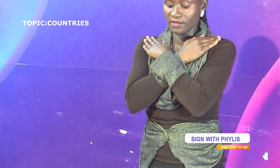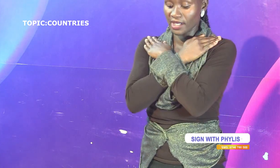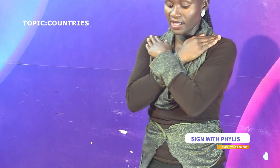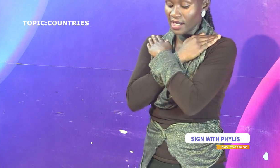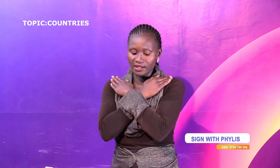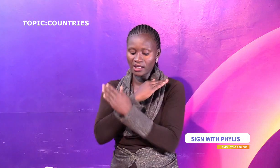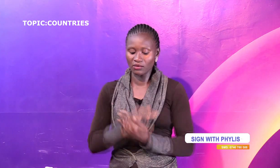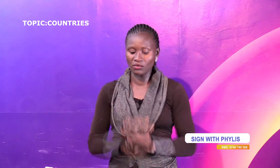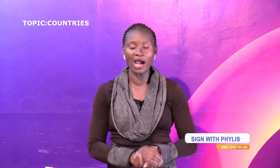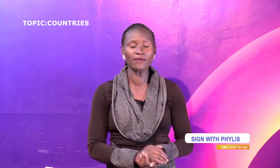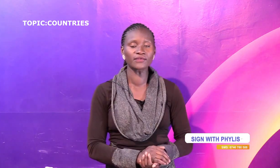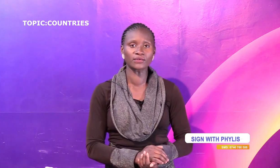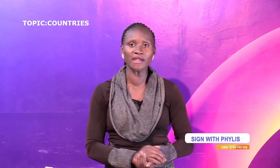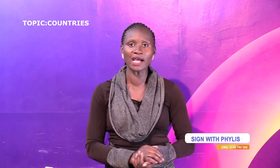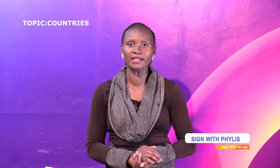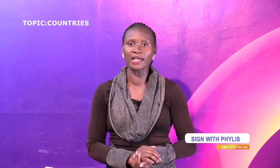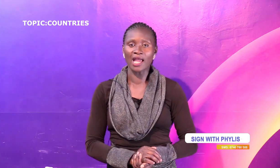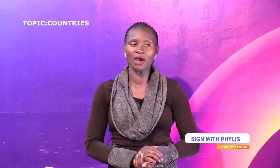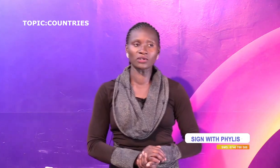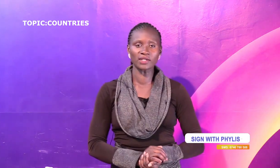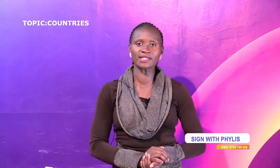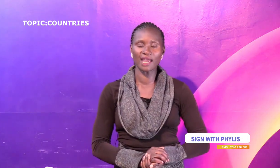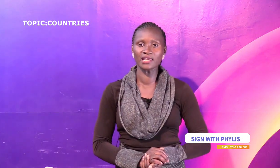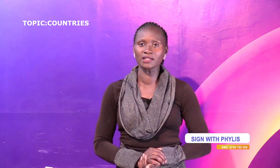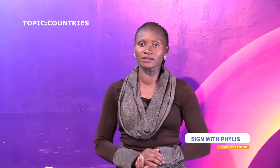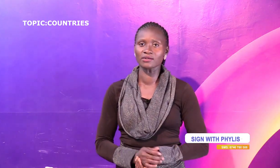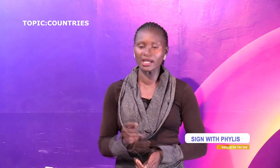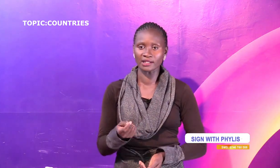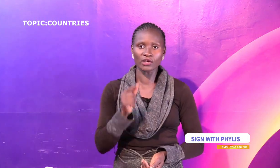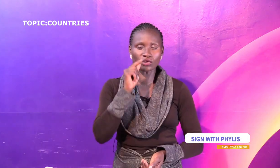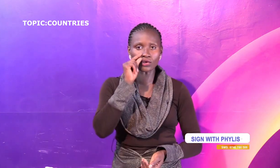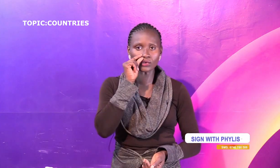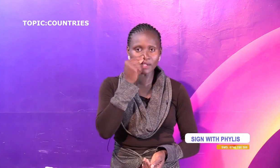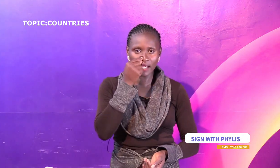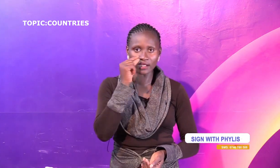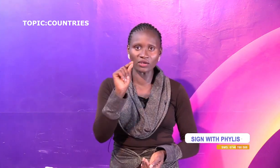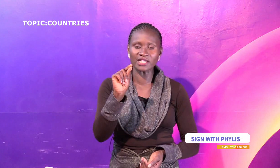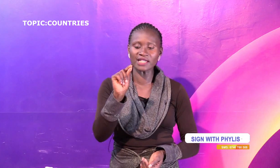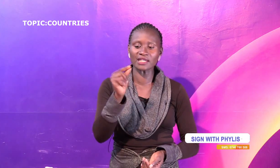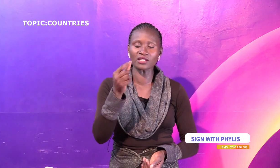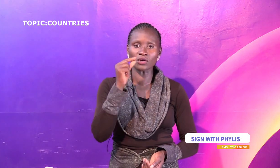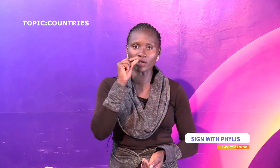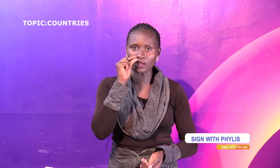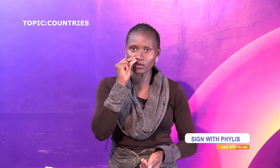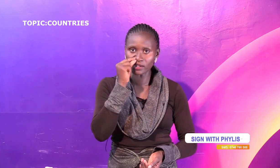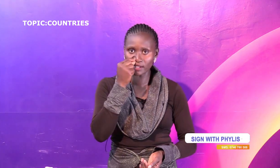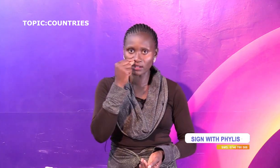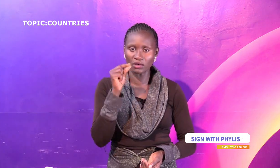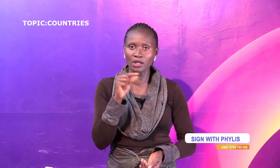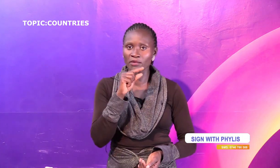And then we have Sudan. How do we sign Sudan? So Sudan, you're just touching on your nose, or maybe on the